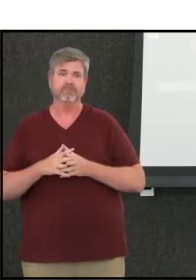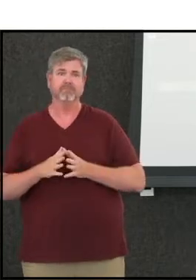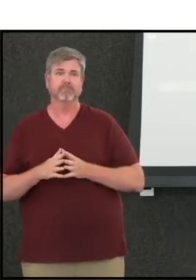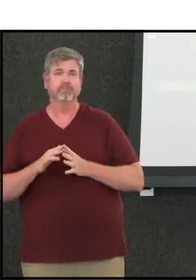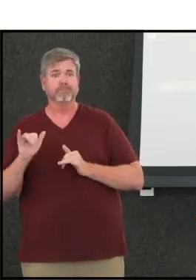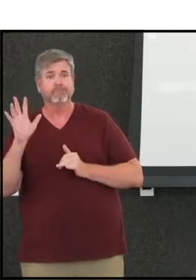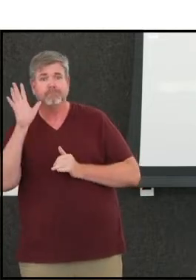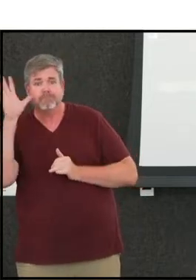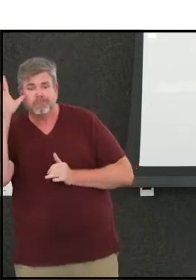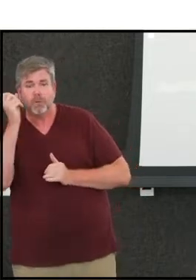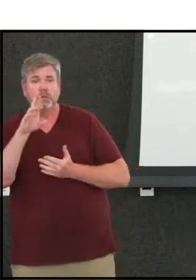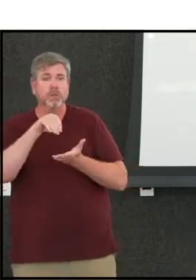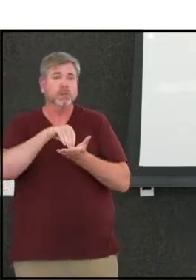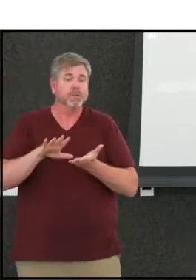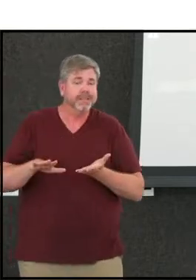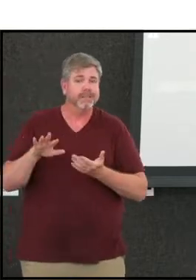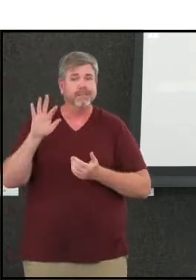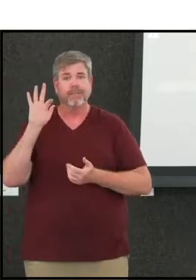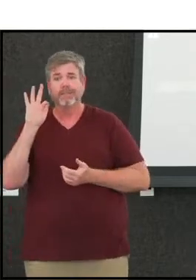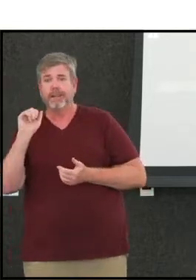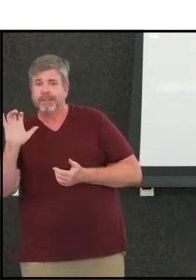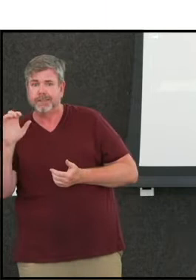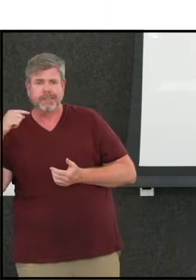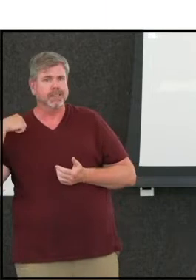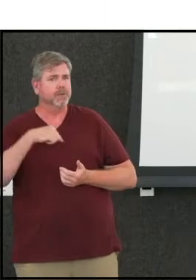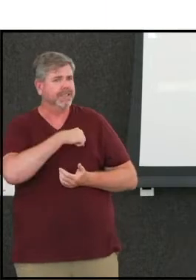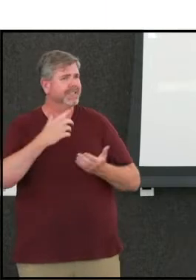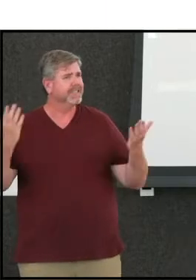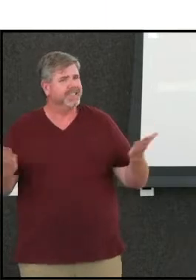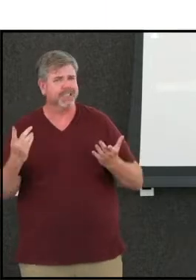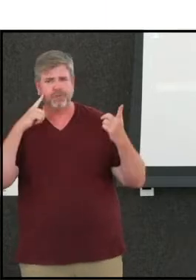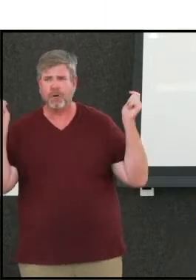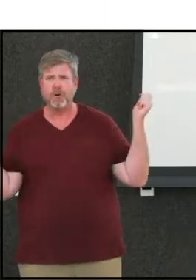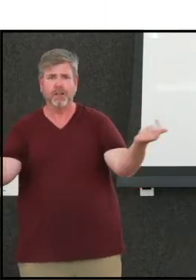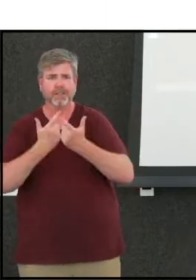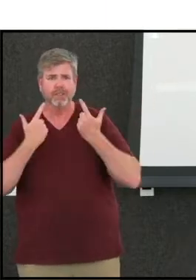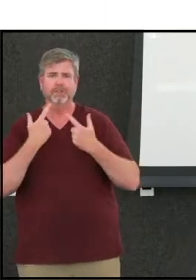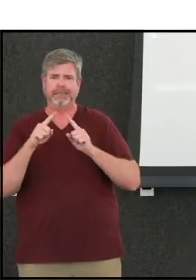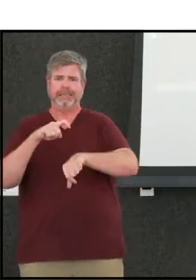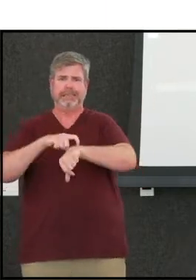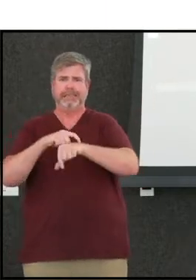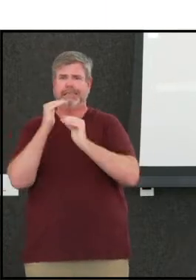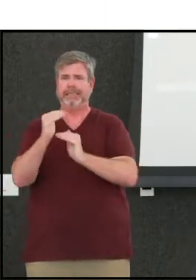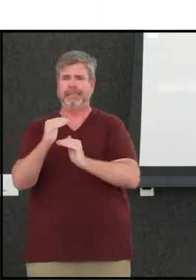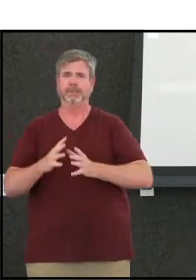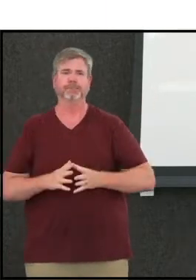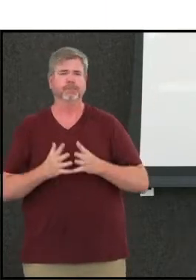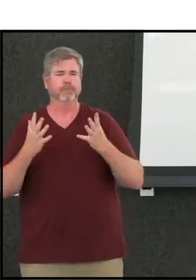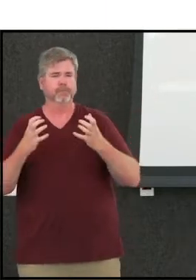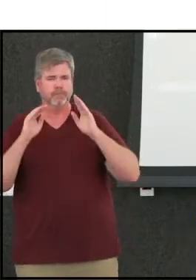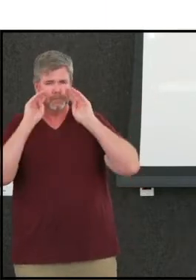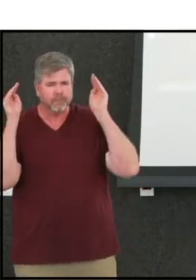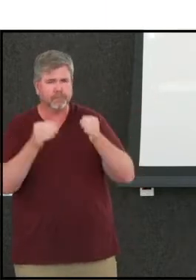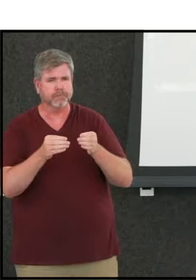faculty. So tonight, since we have very limited time, so I'm going to basically focus on what fentanyl is general,